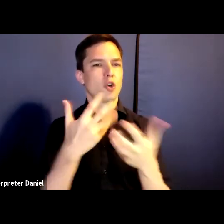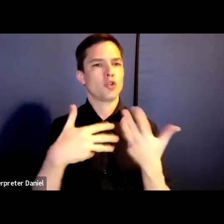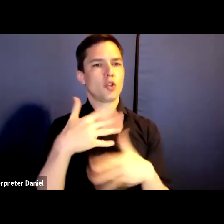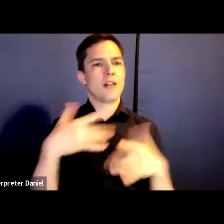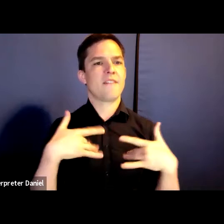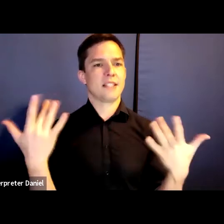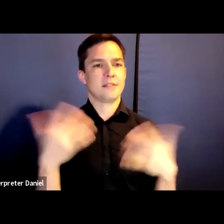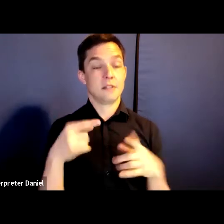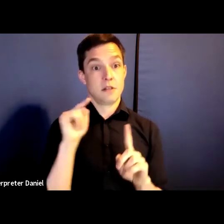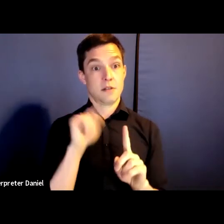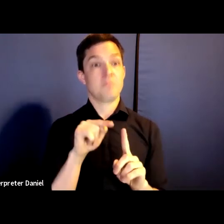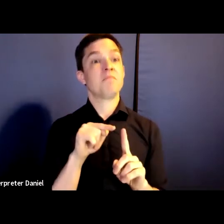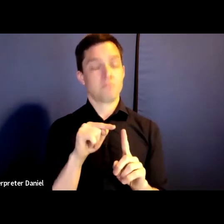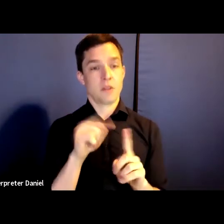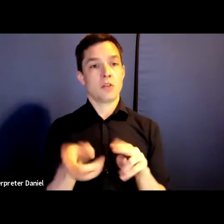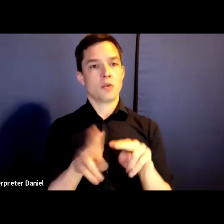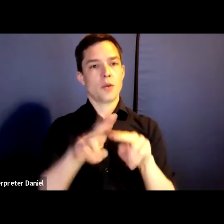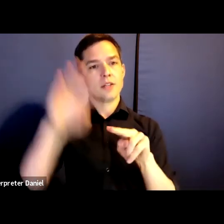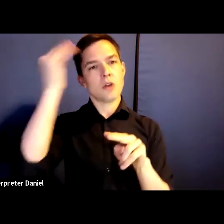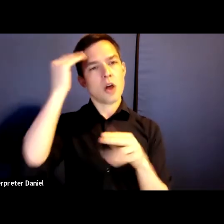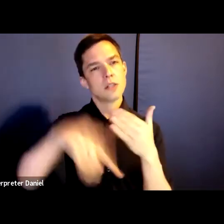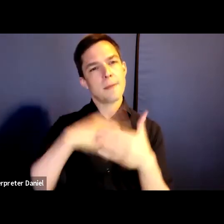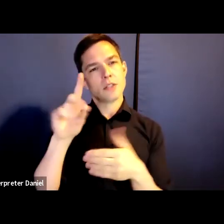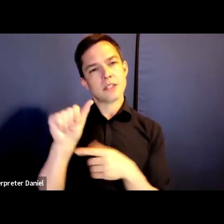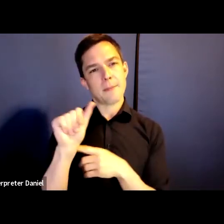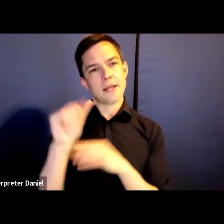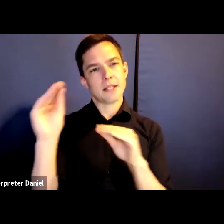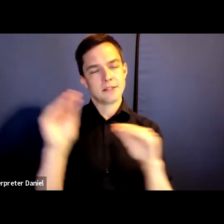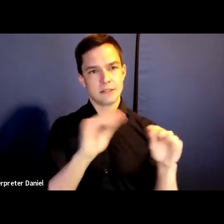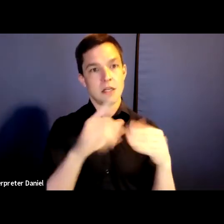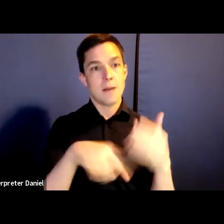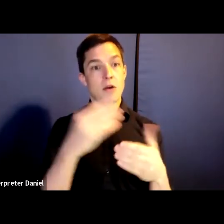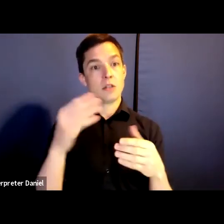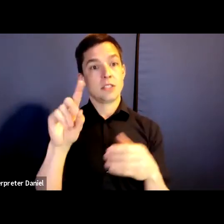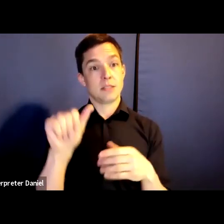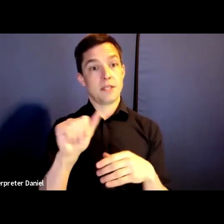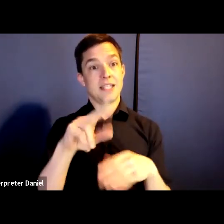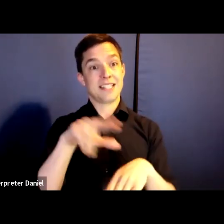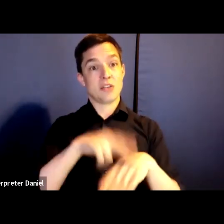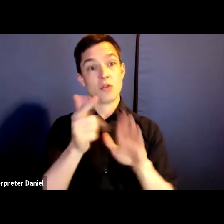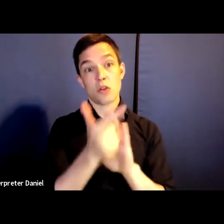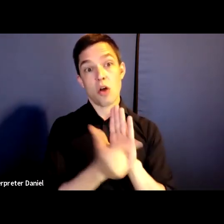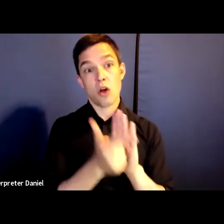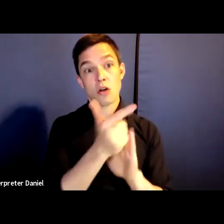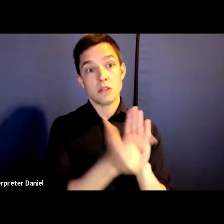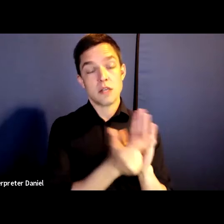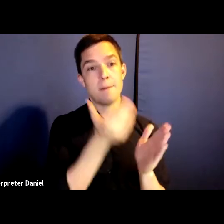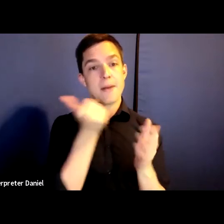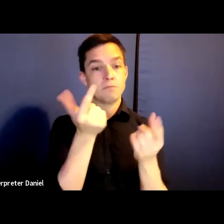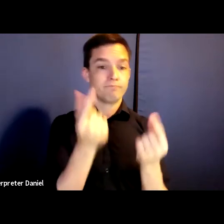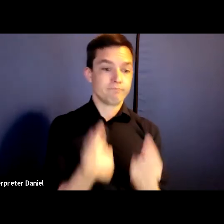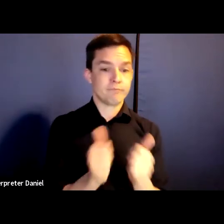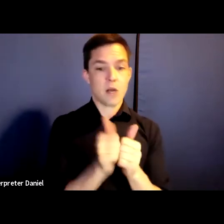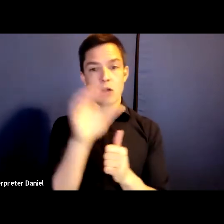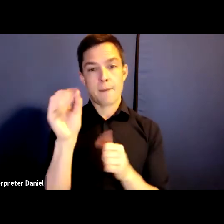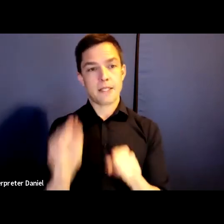reason, TVETSE increased knowledge about disability national laws, and especially best practices on how companies